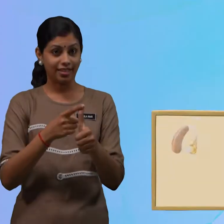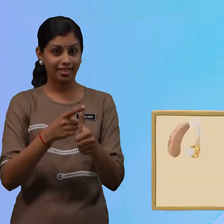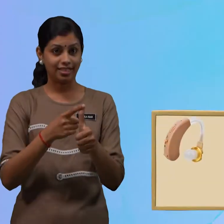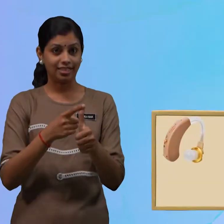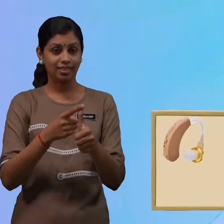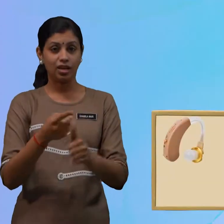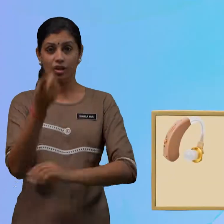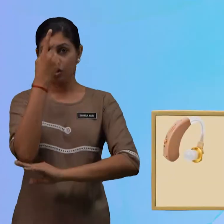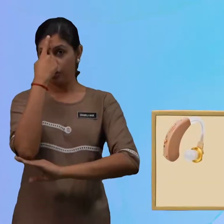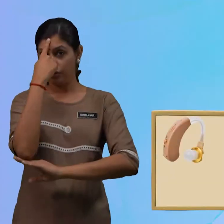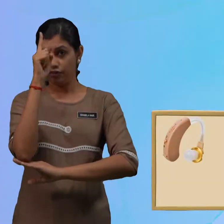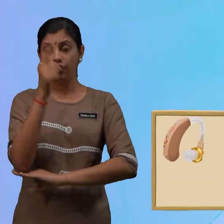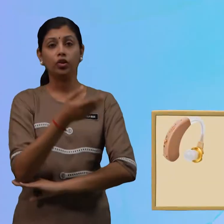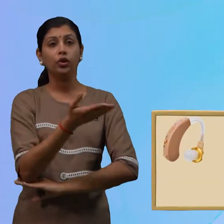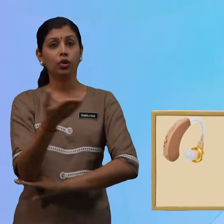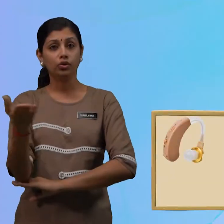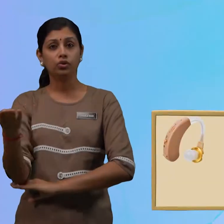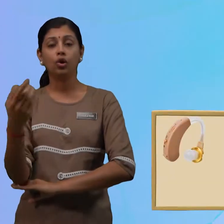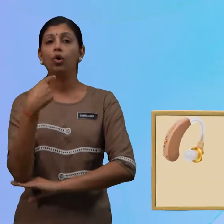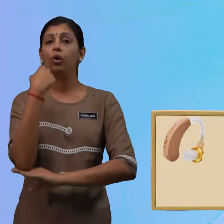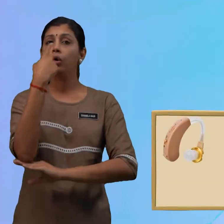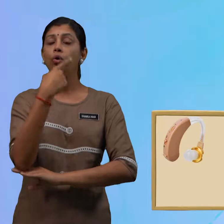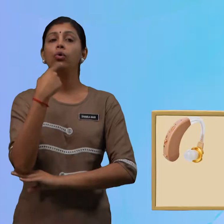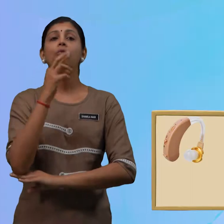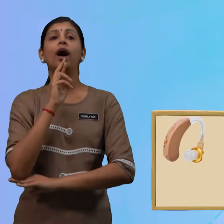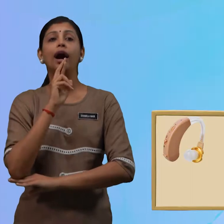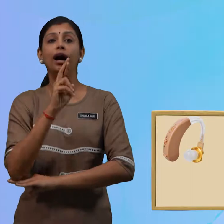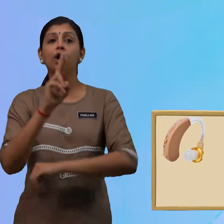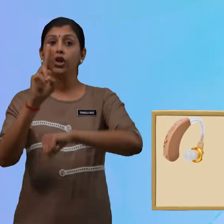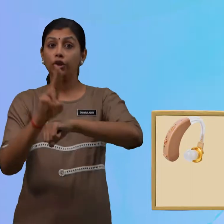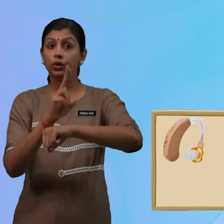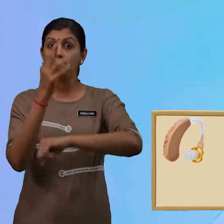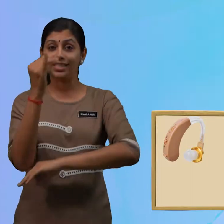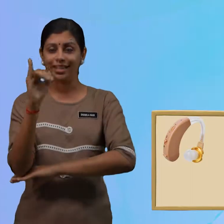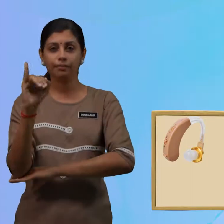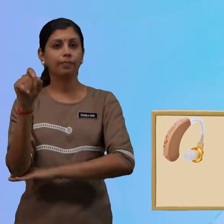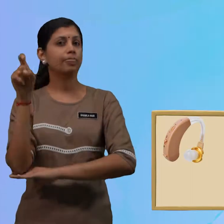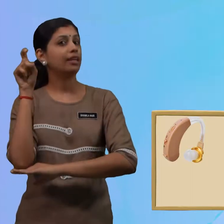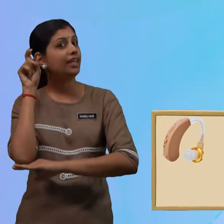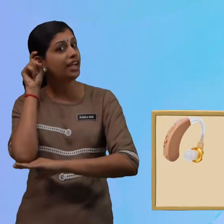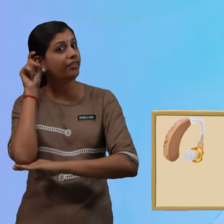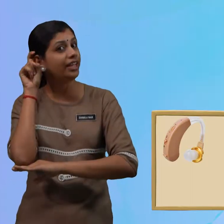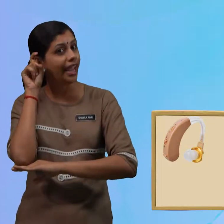First, for those who are using hearing